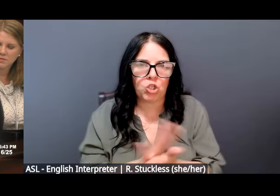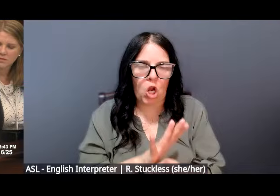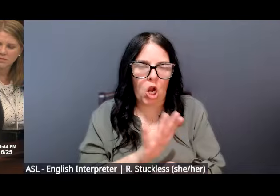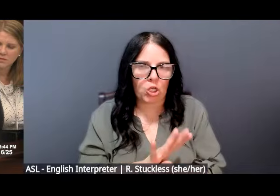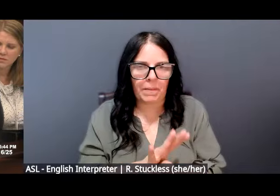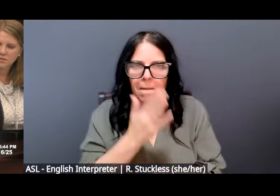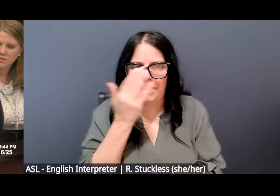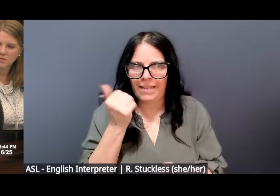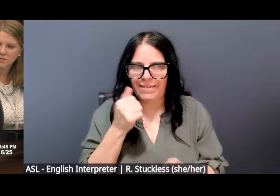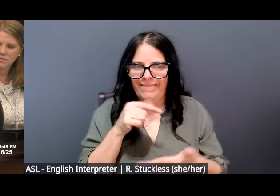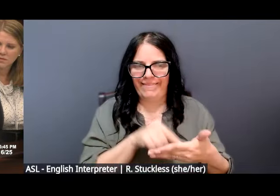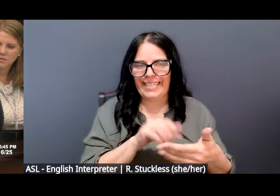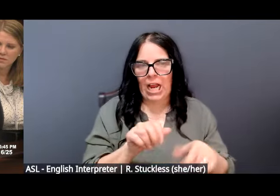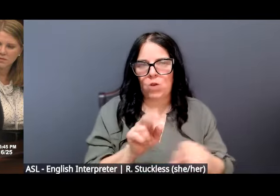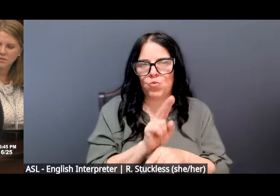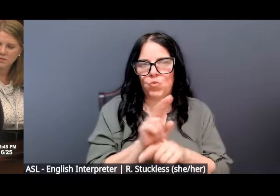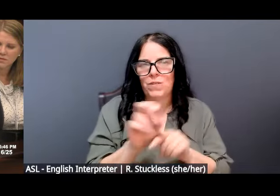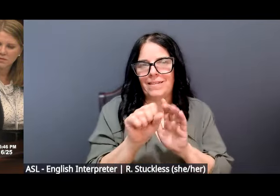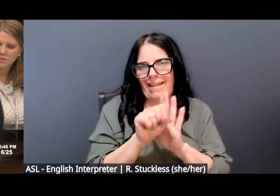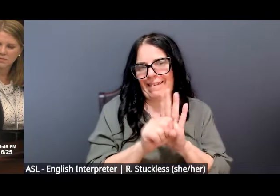me, because of that reason.